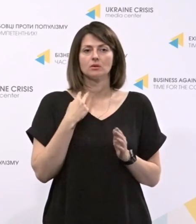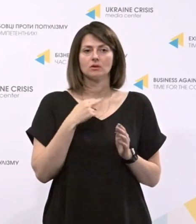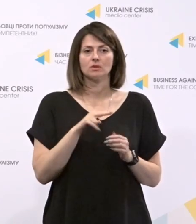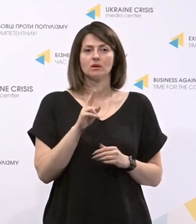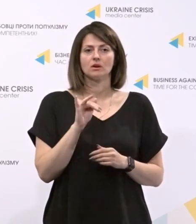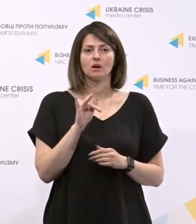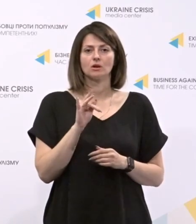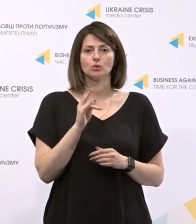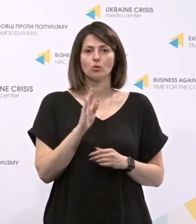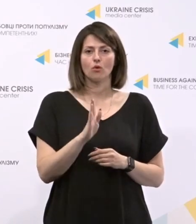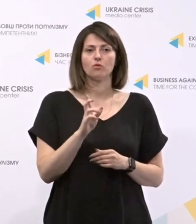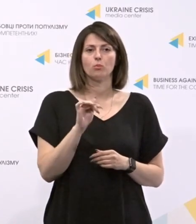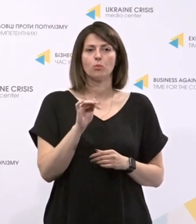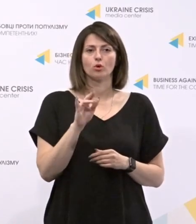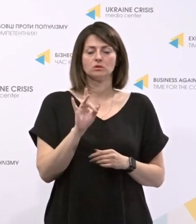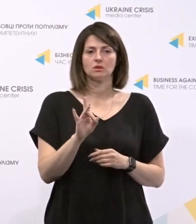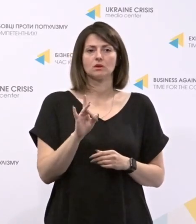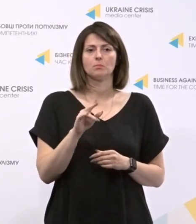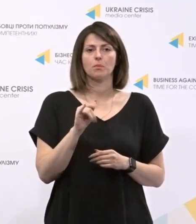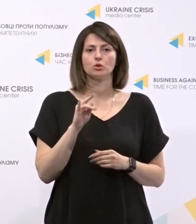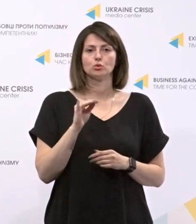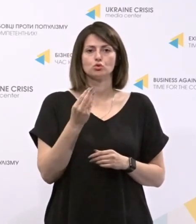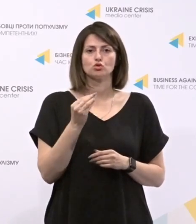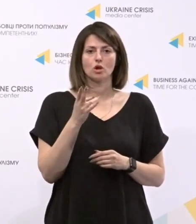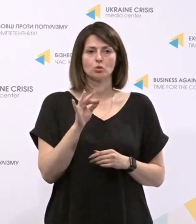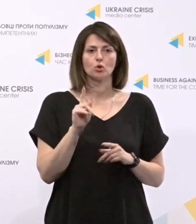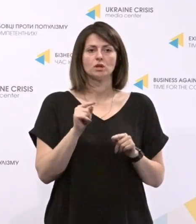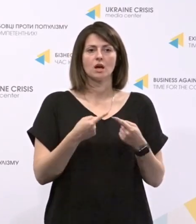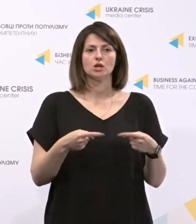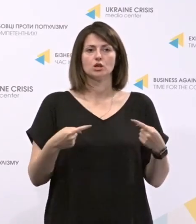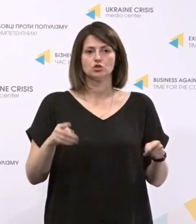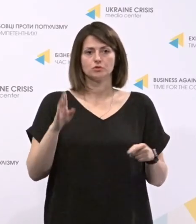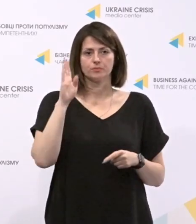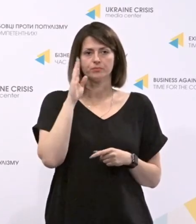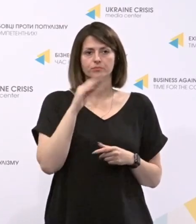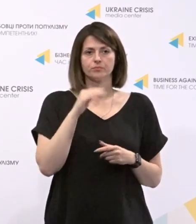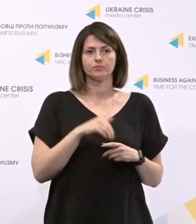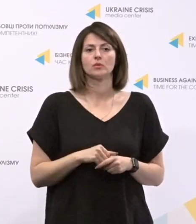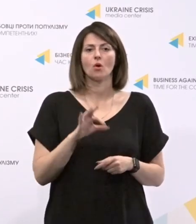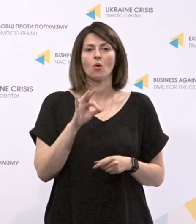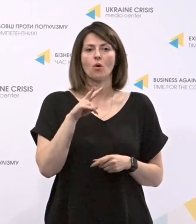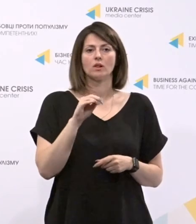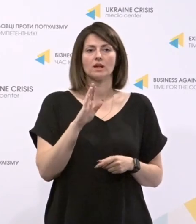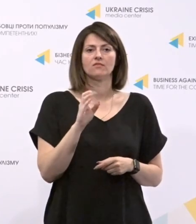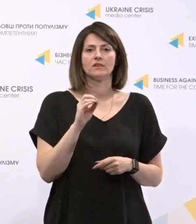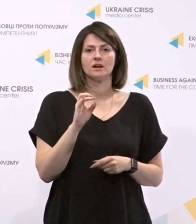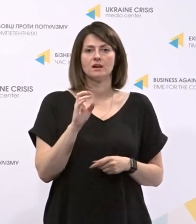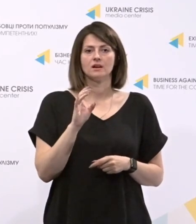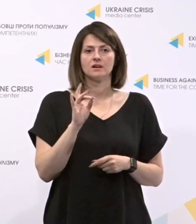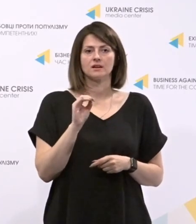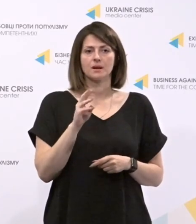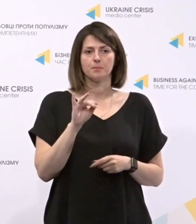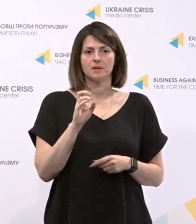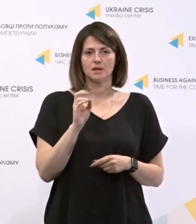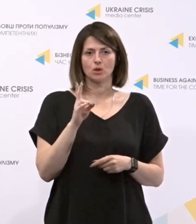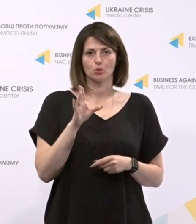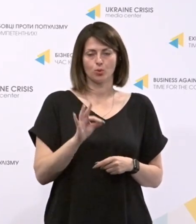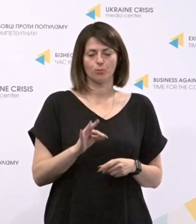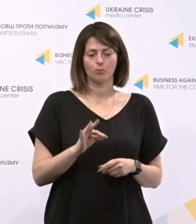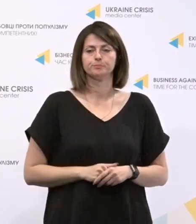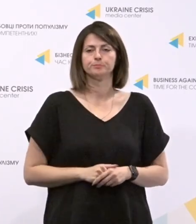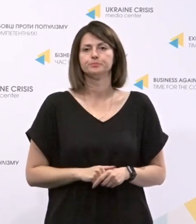Republic, Korynev, Bondar, Pantushenko, and other guys who are Ukrainian POWs held in